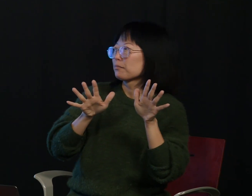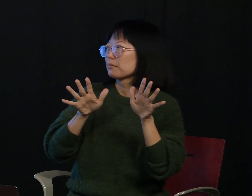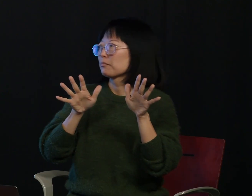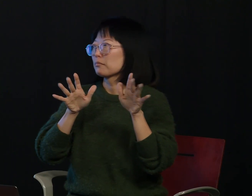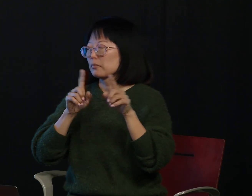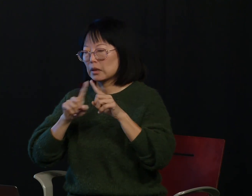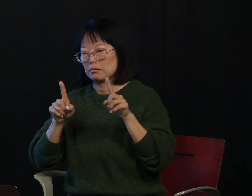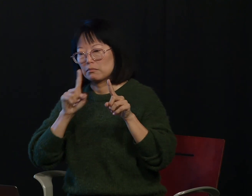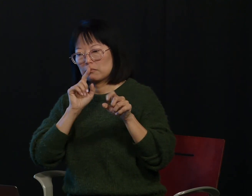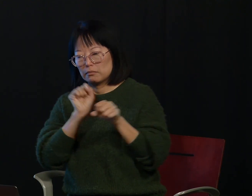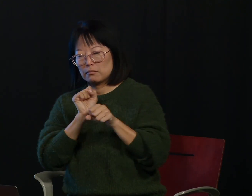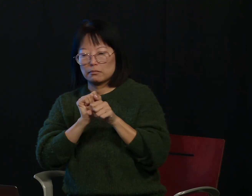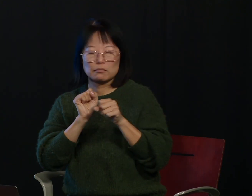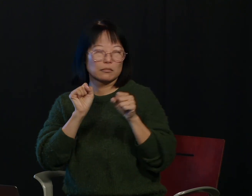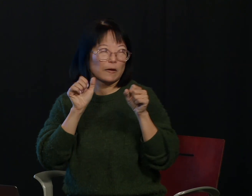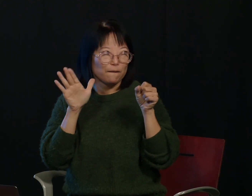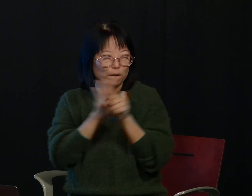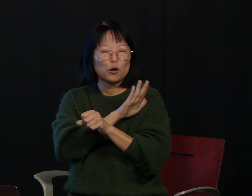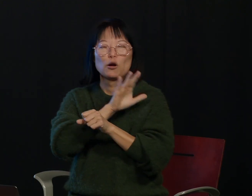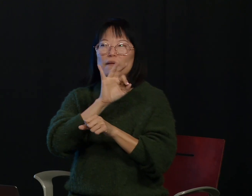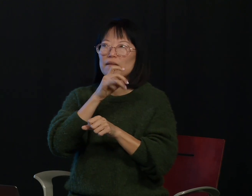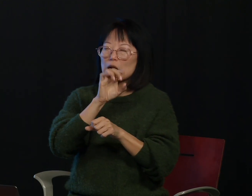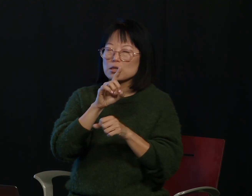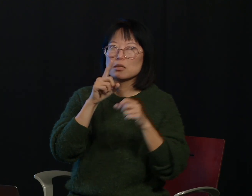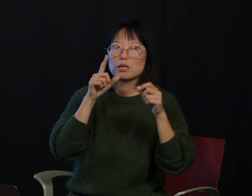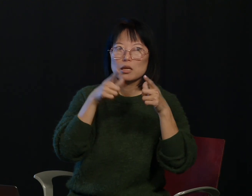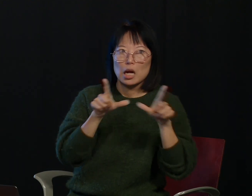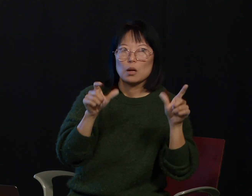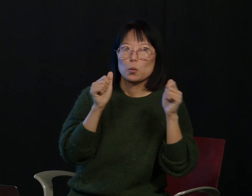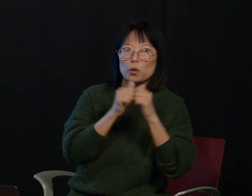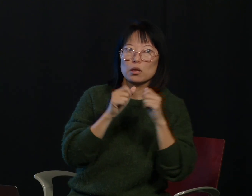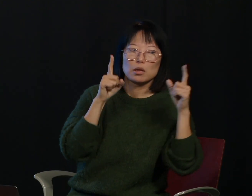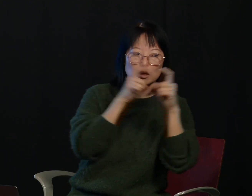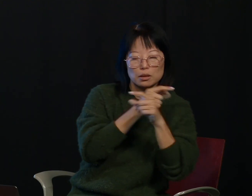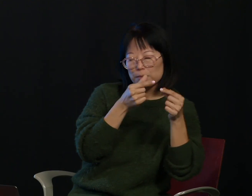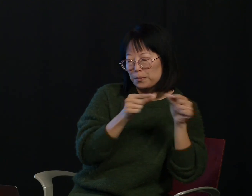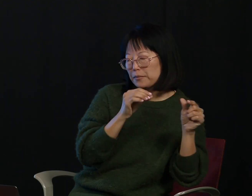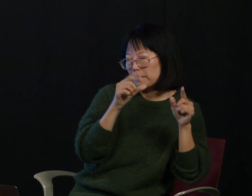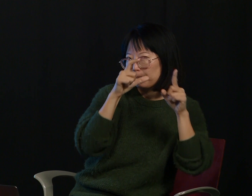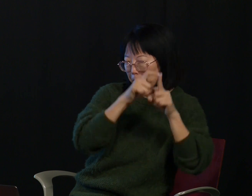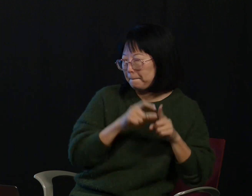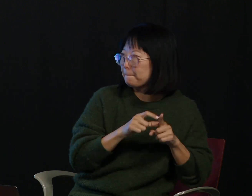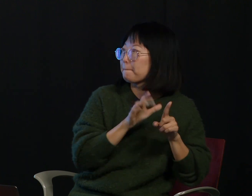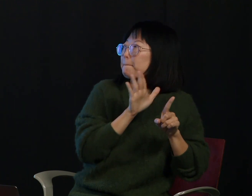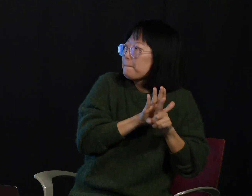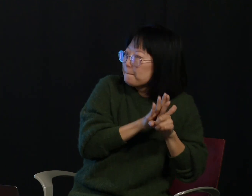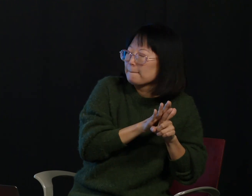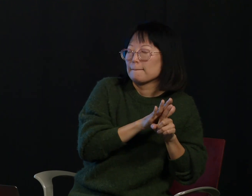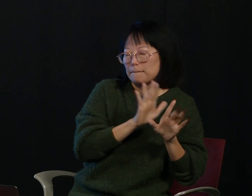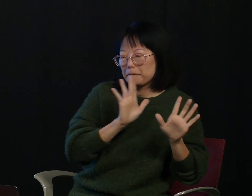gesture, but as an actual fully fledged language with complex grammar.